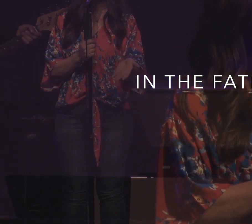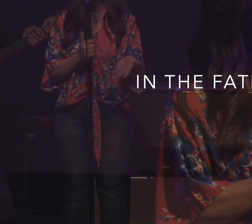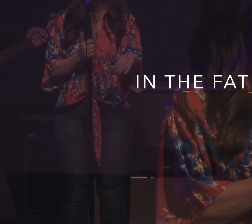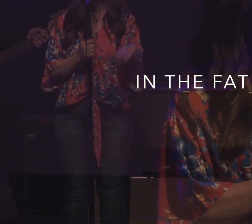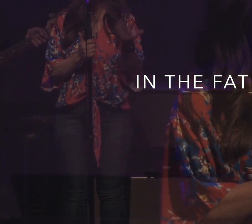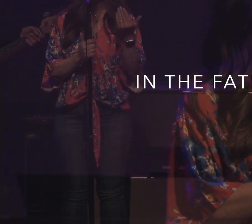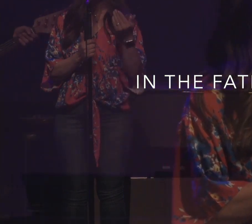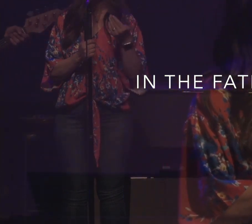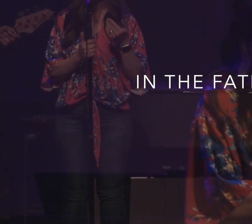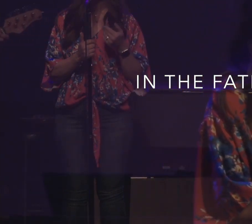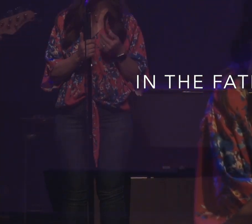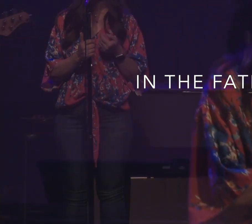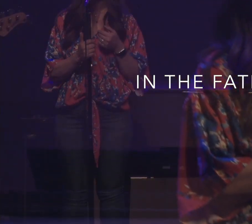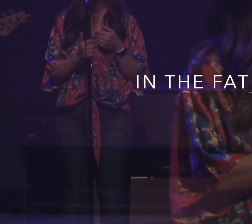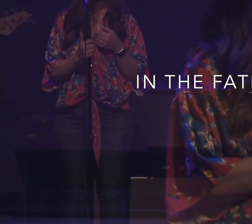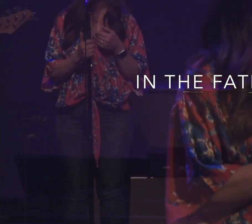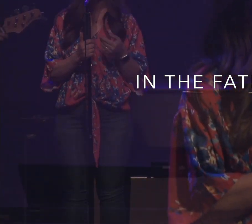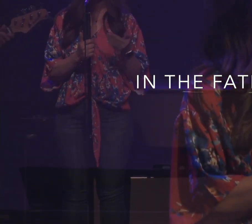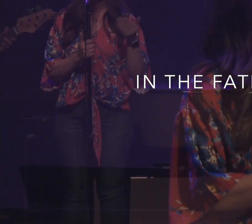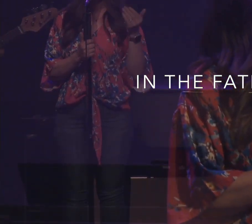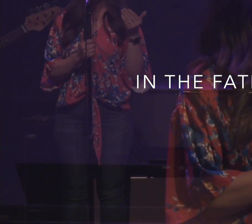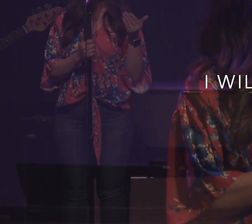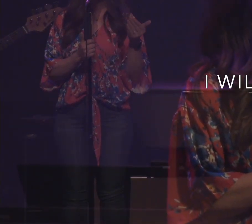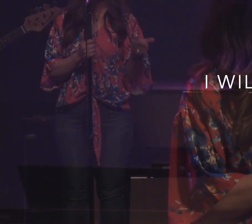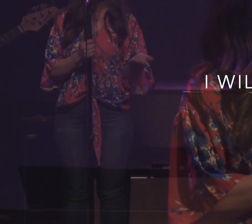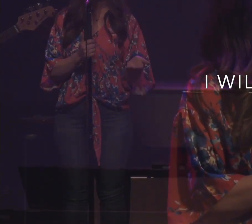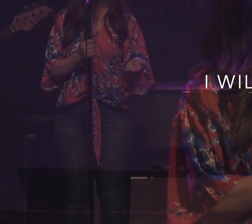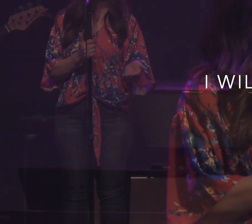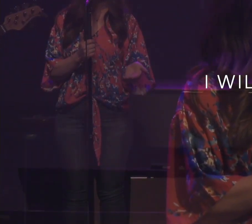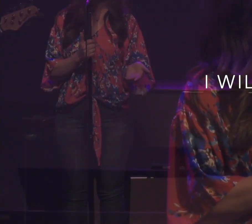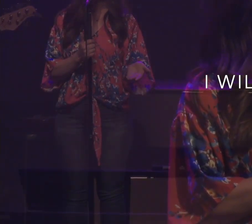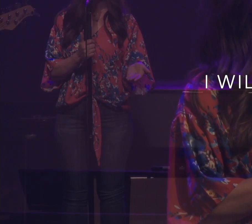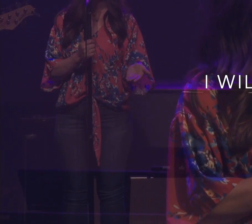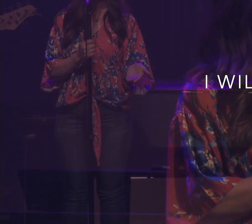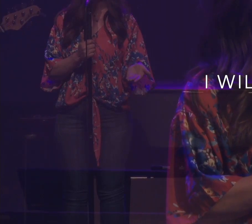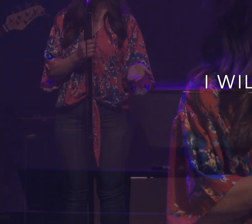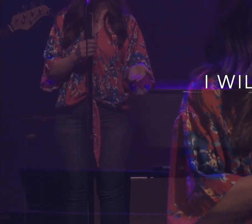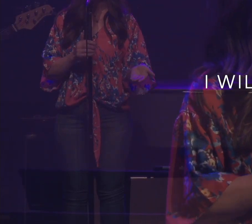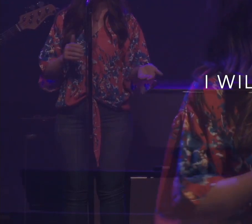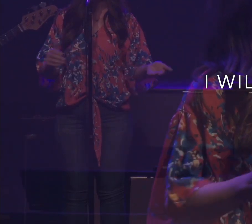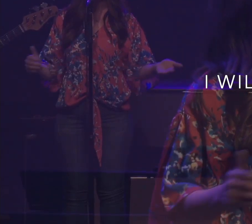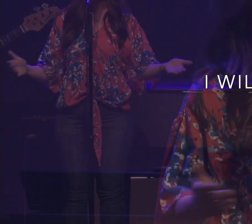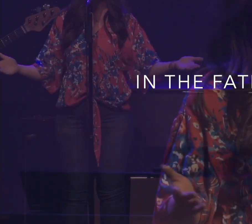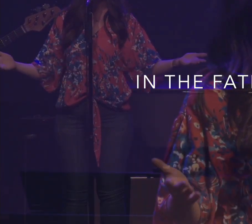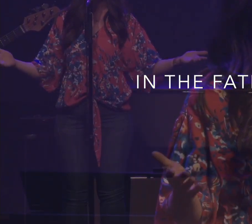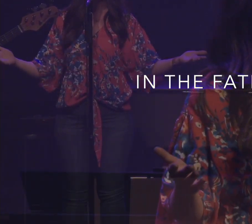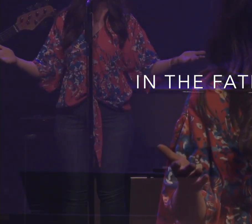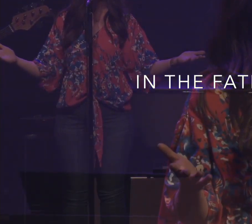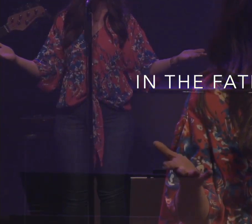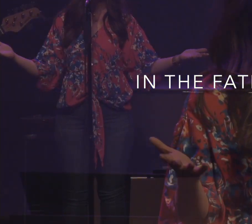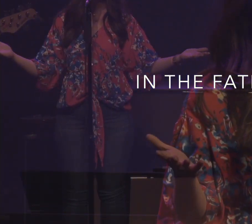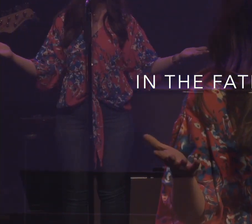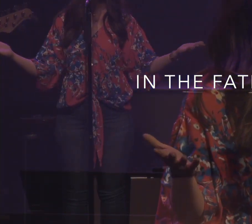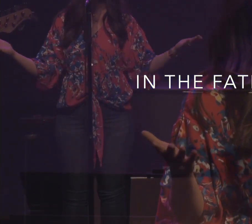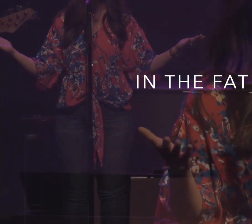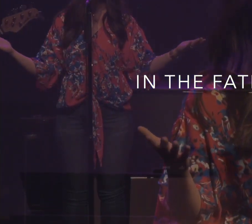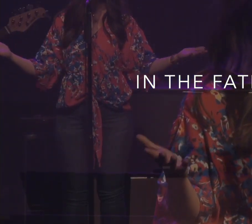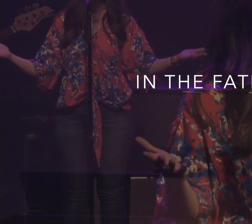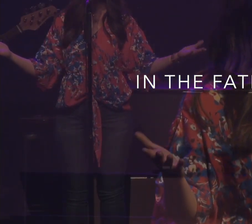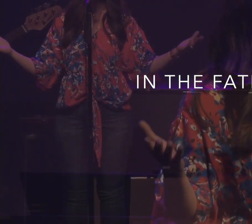Father's hands I will rest. I will rest in the